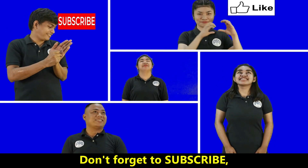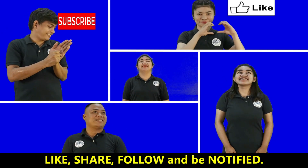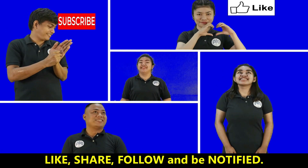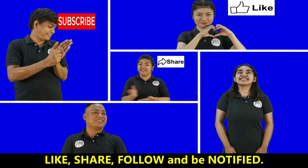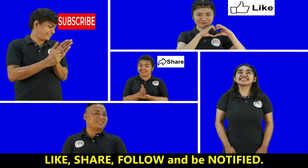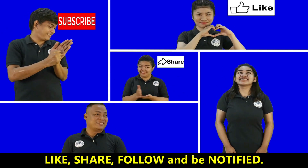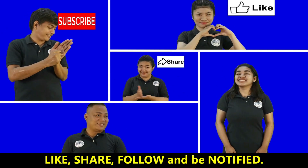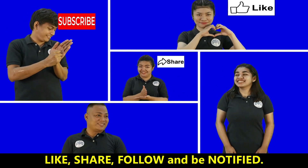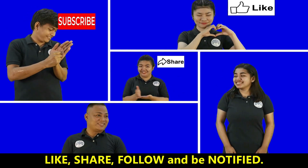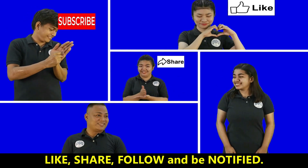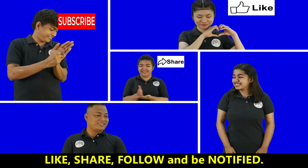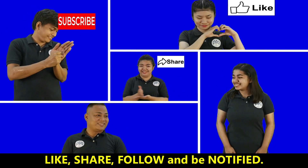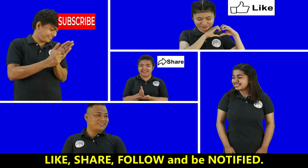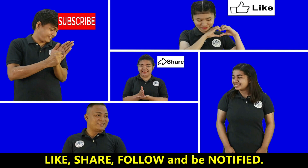like, share,